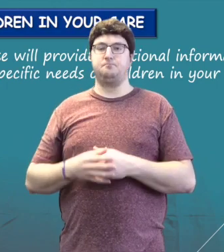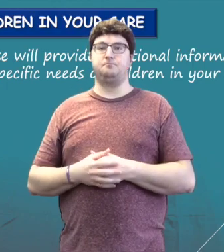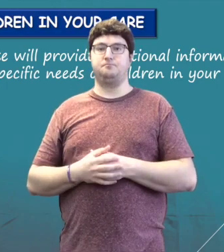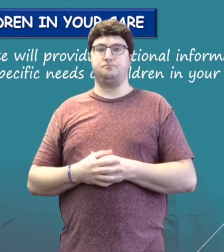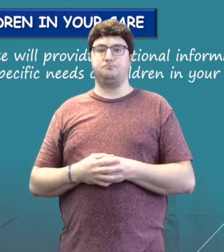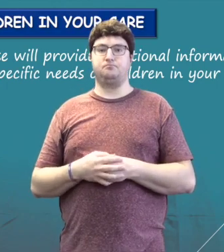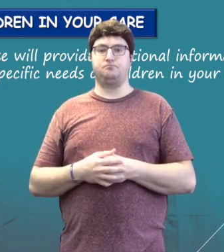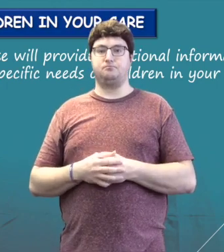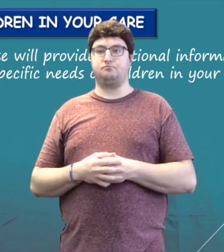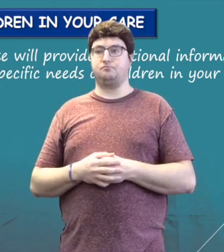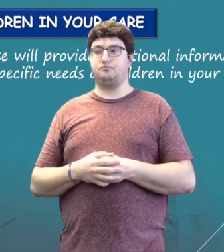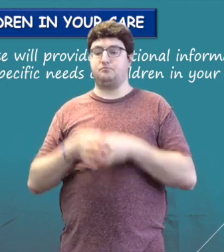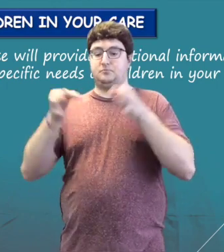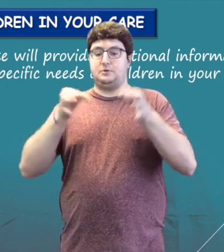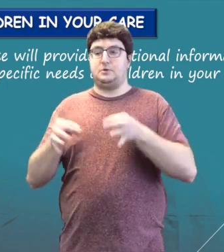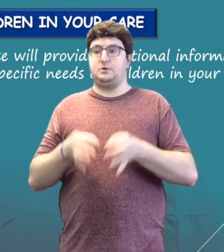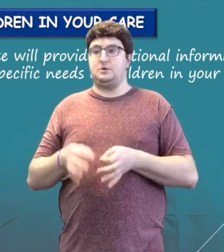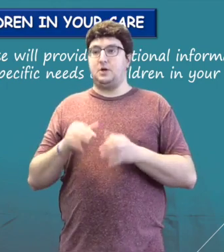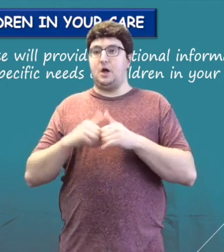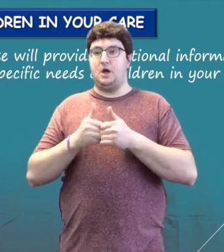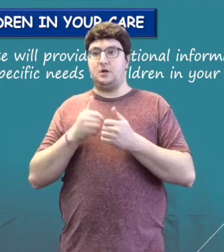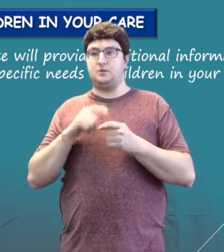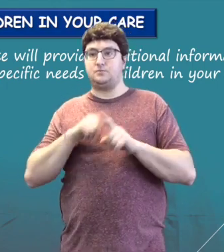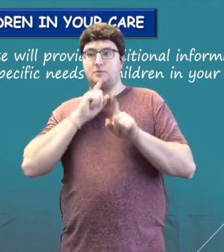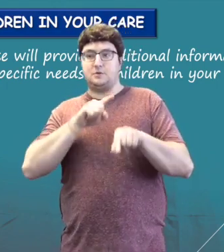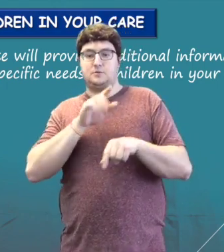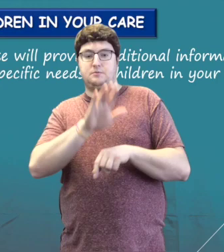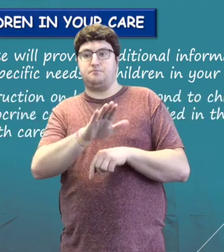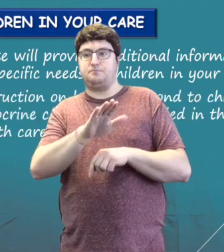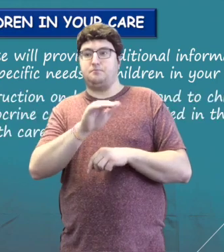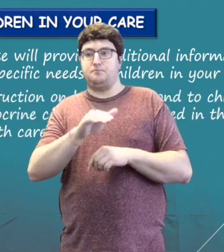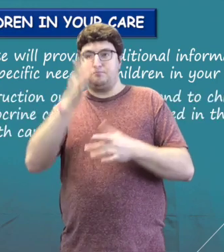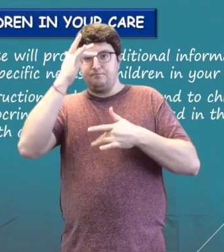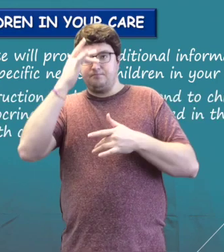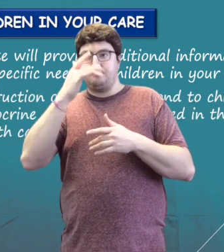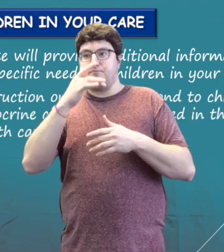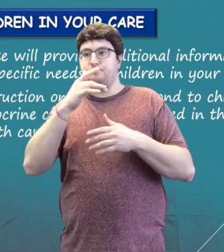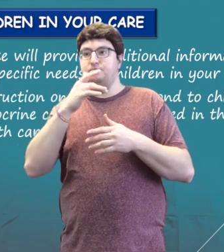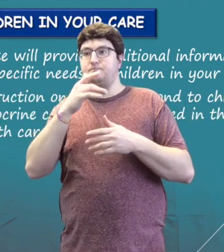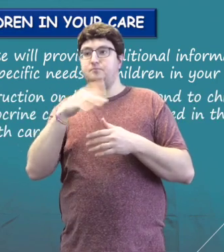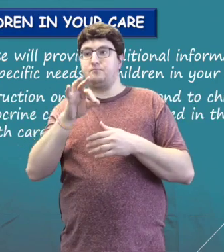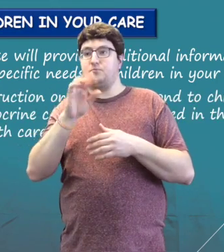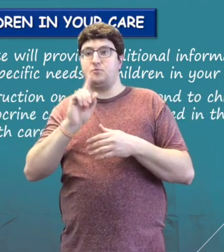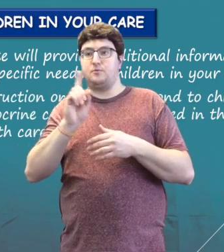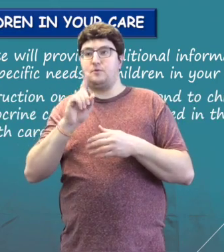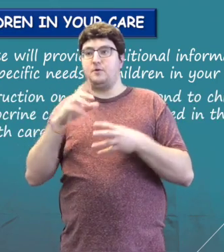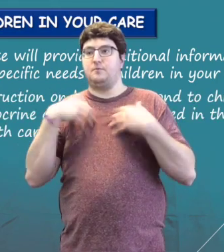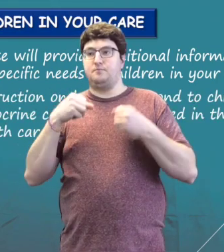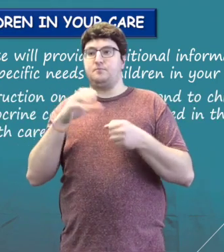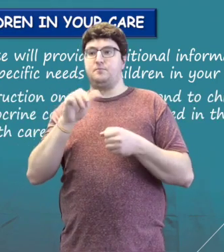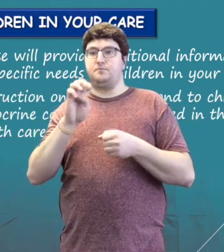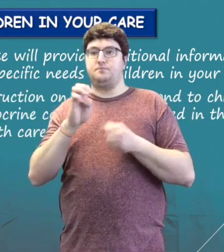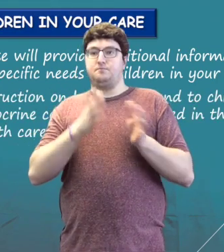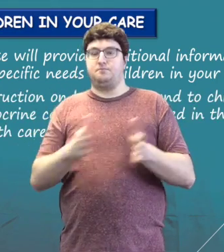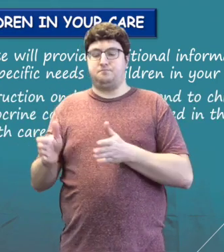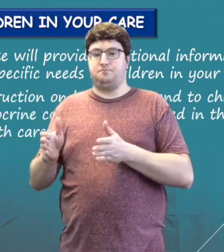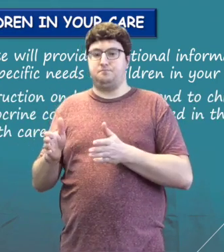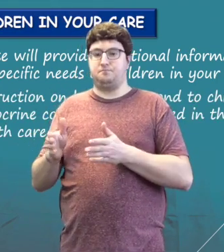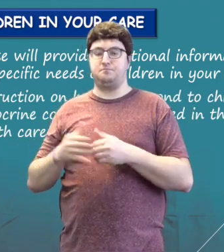Instruction on how to respond to the child's endocrine condition is also included in their healthcare plan. If